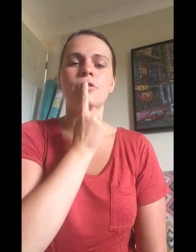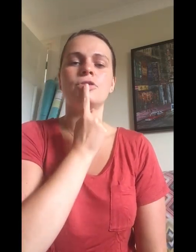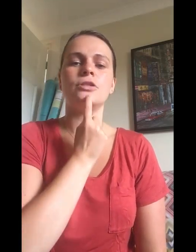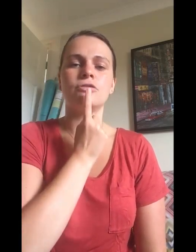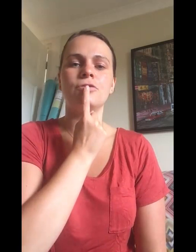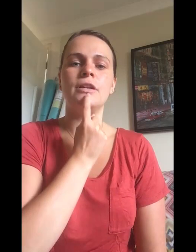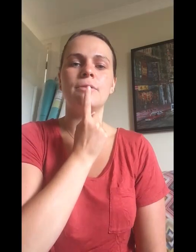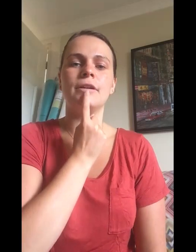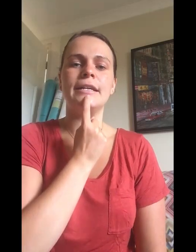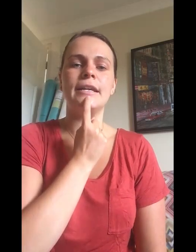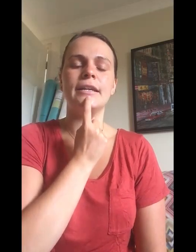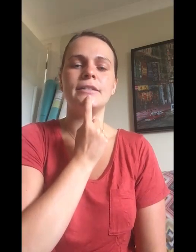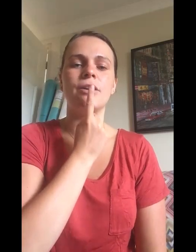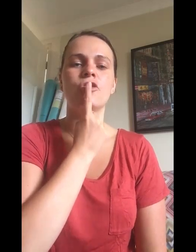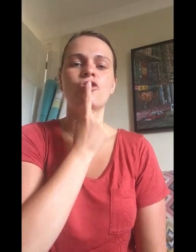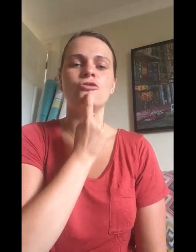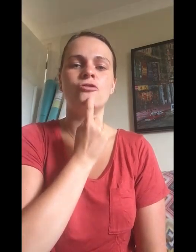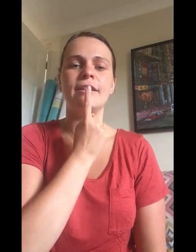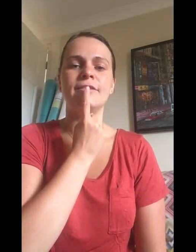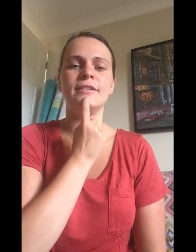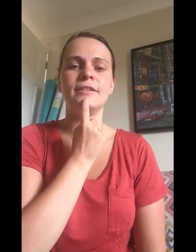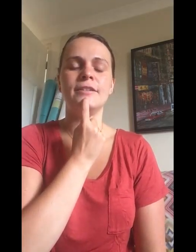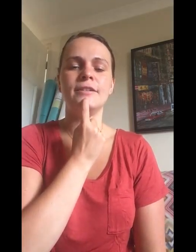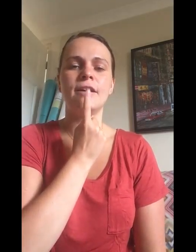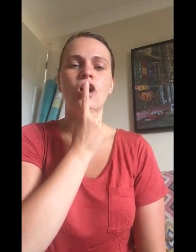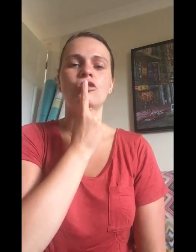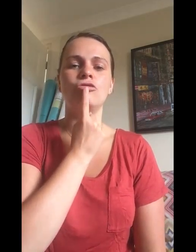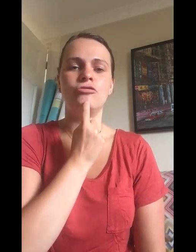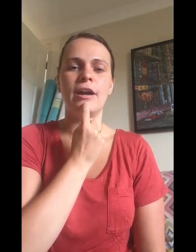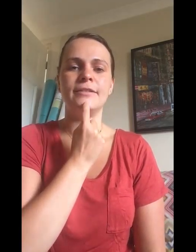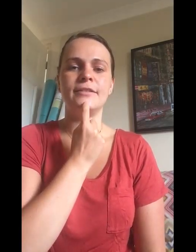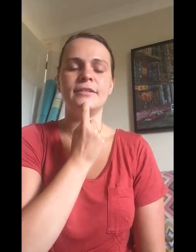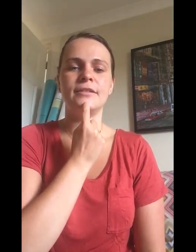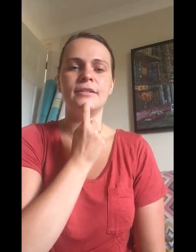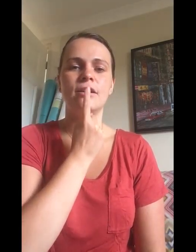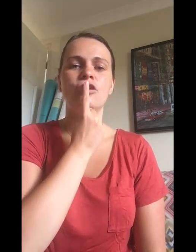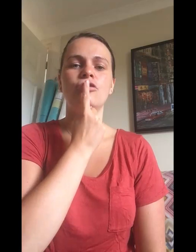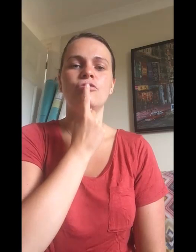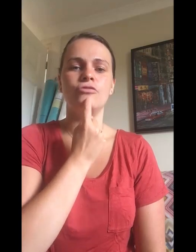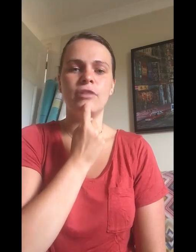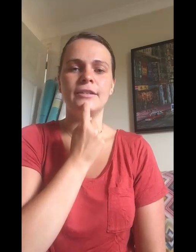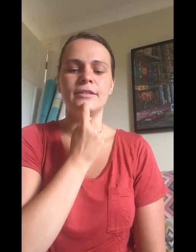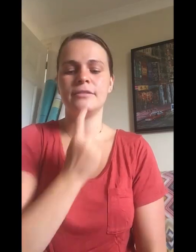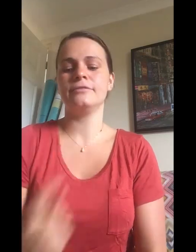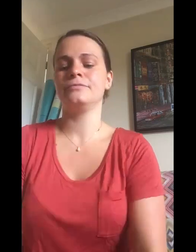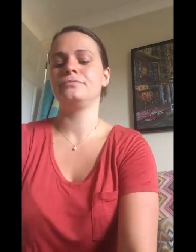you're just going to draw a little line here. So red, red, red,